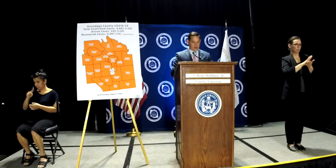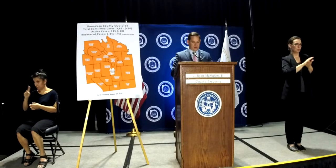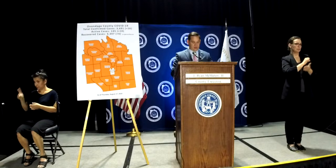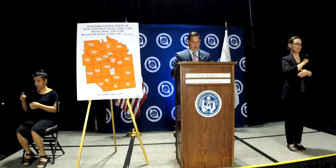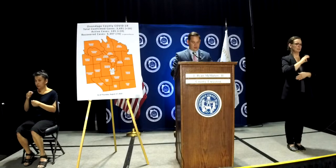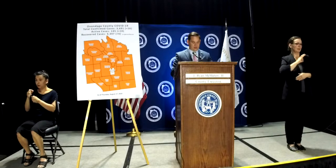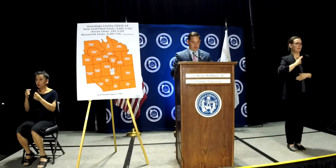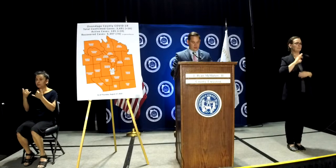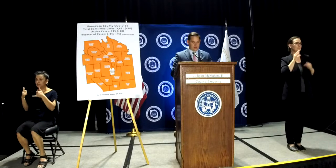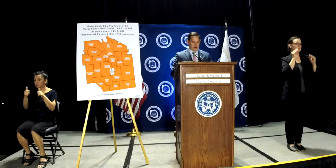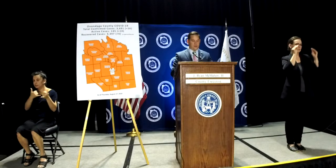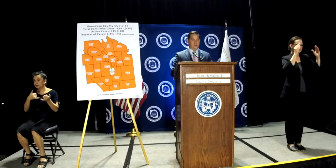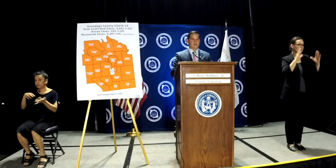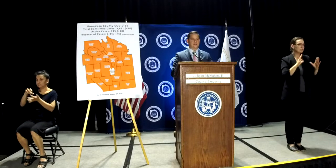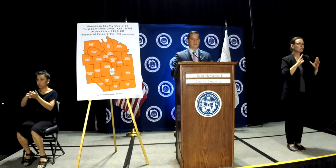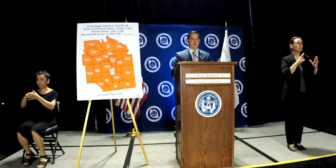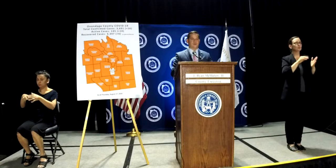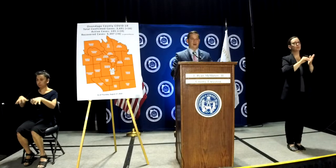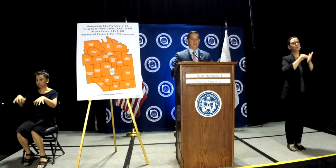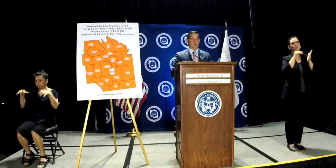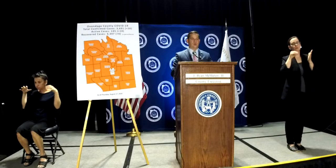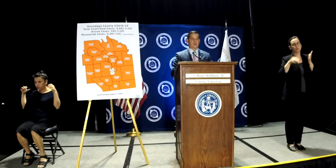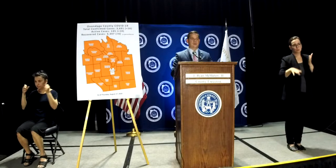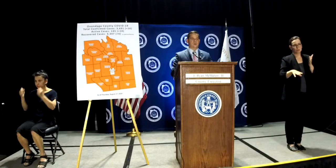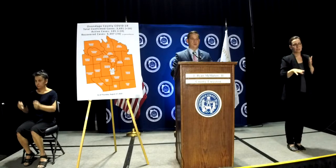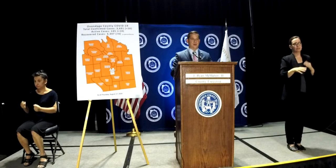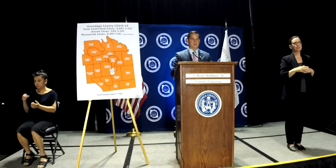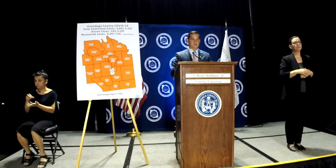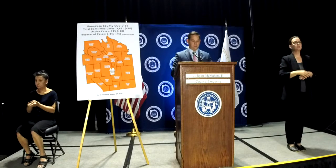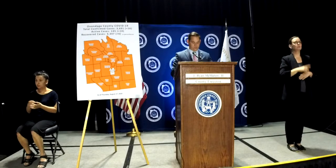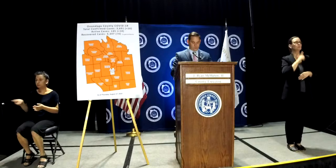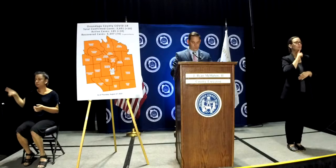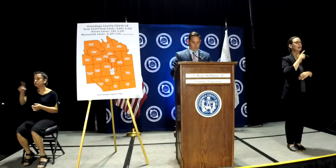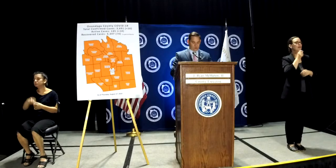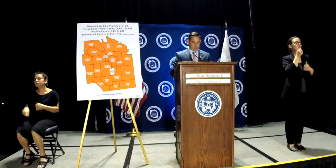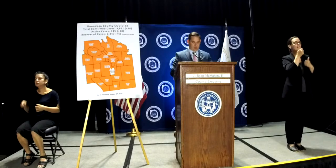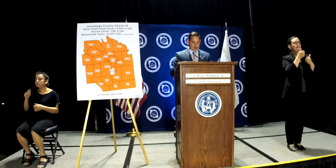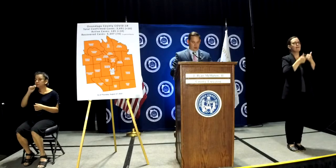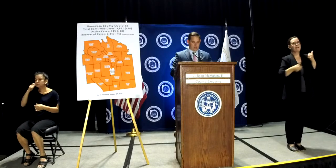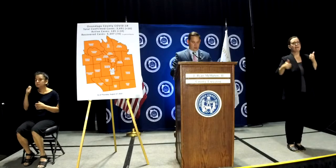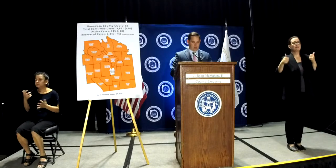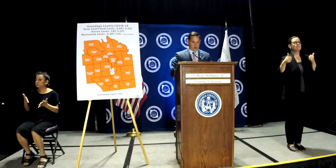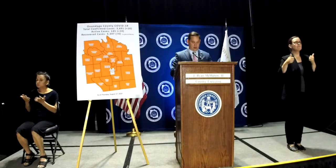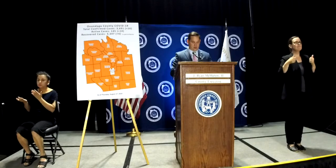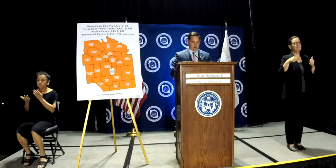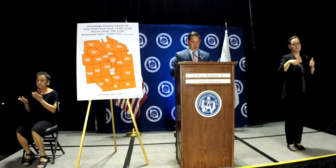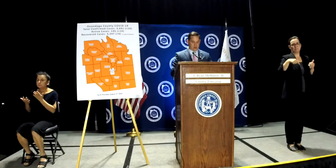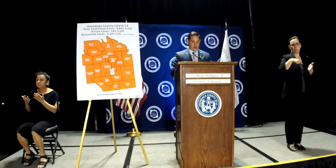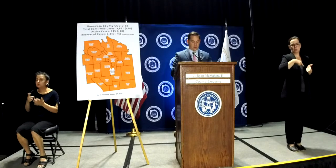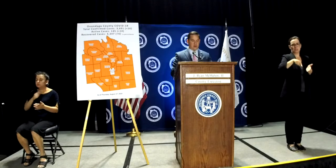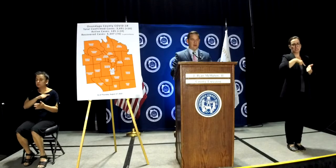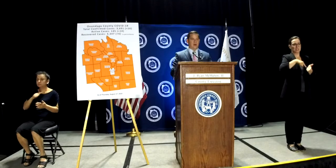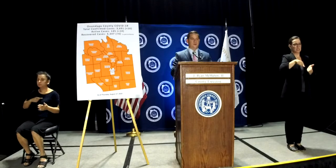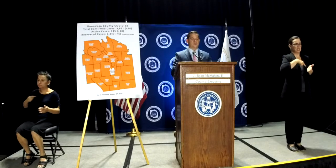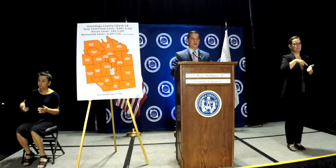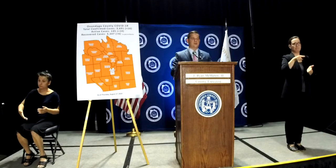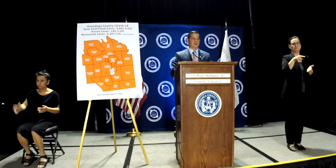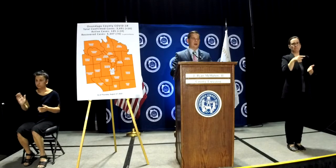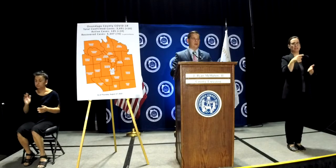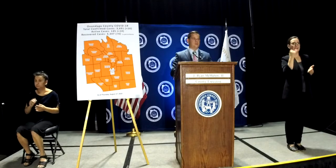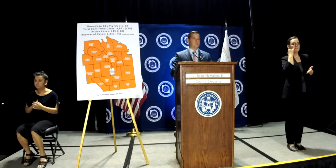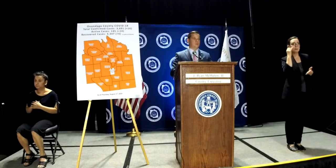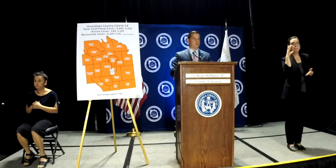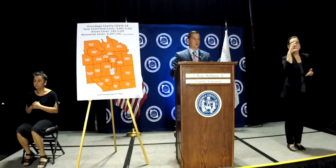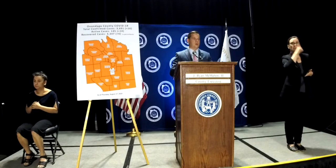doing another testing site for anybody who missed those dates. And our county, at all these sites,